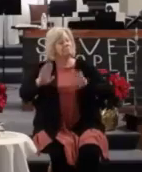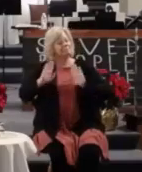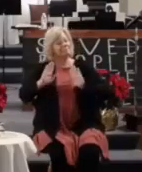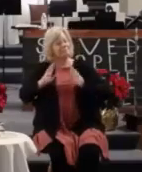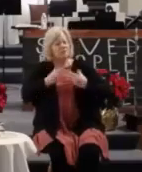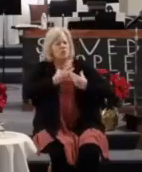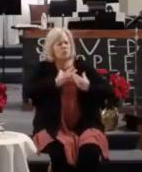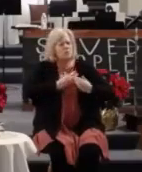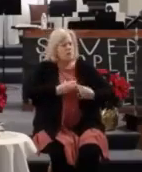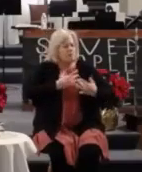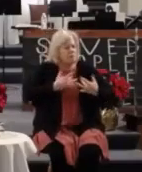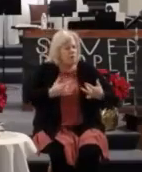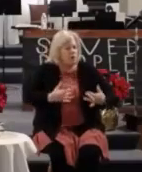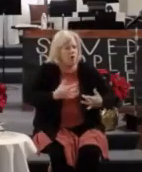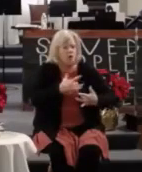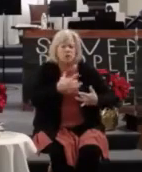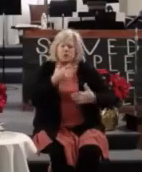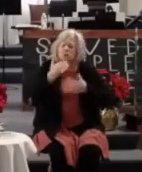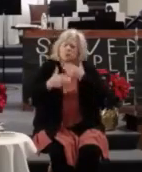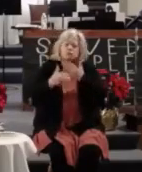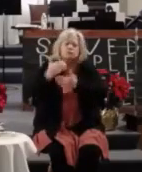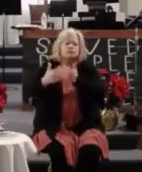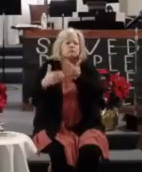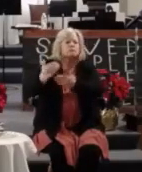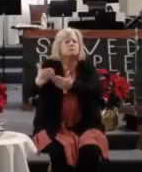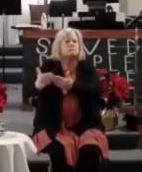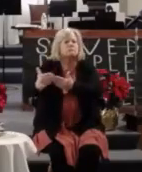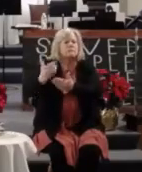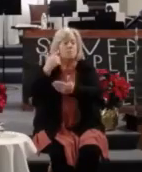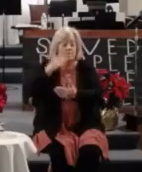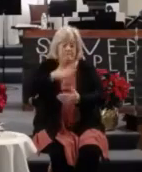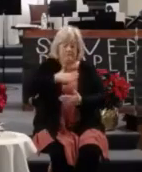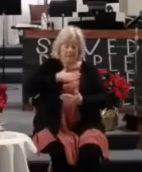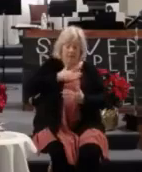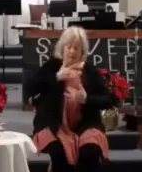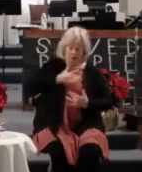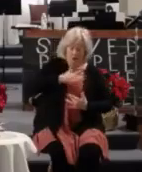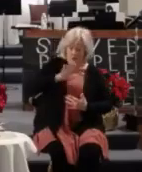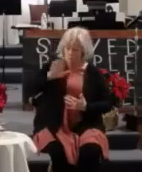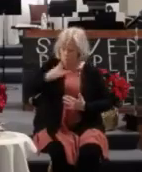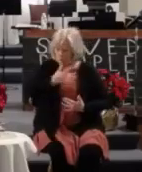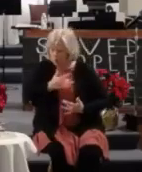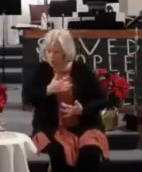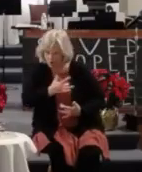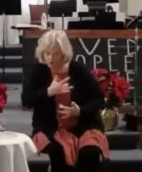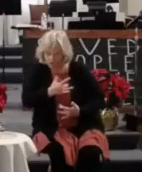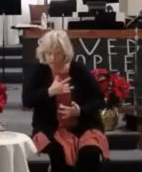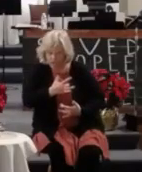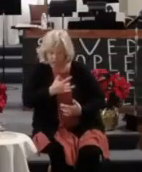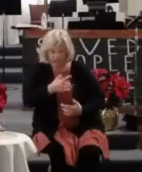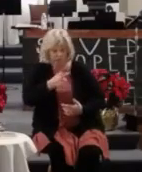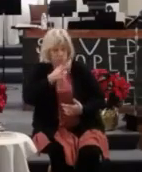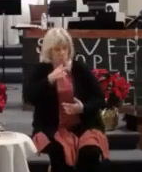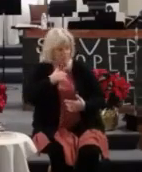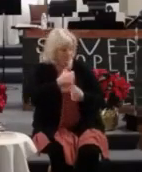bitter heart, both your or my heart and the person we are loving.